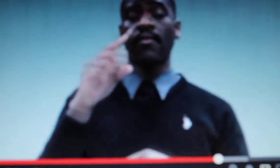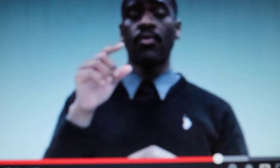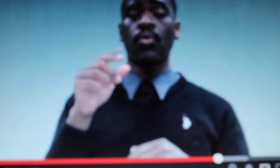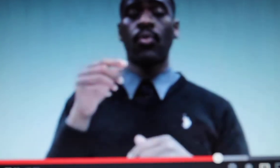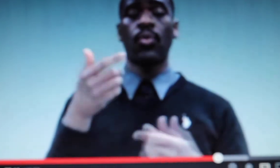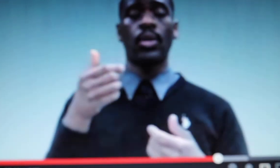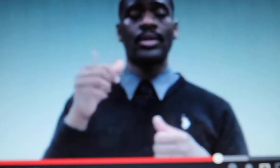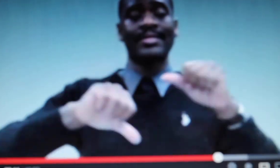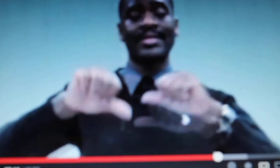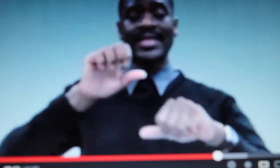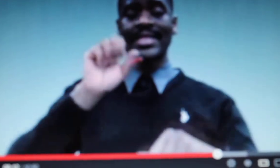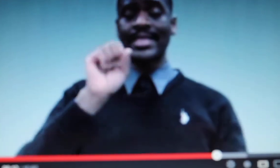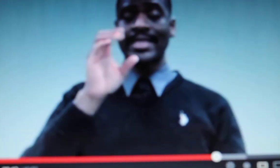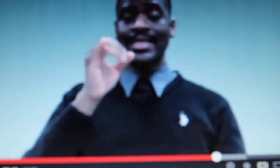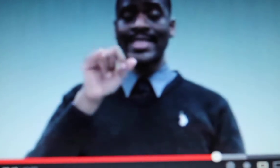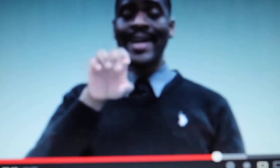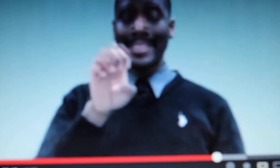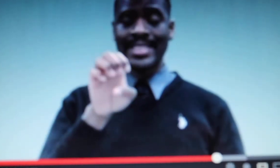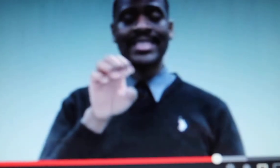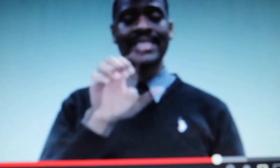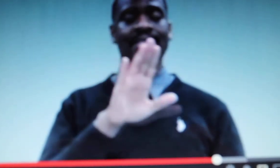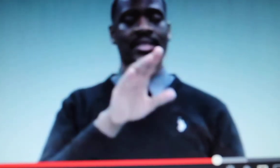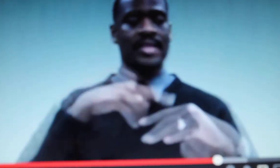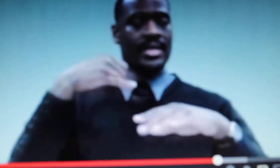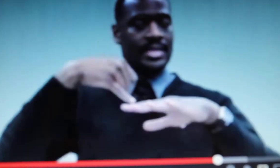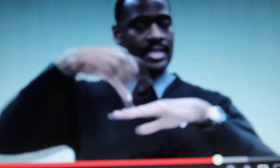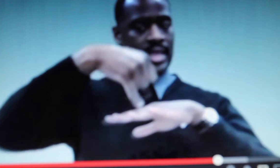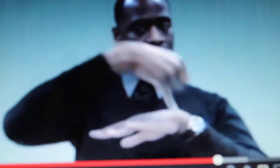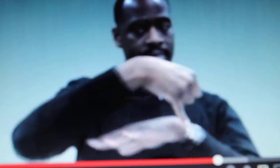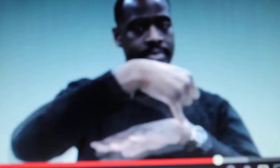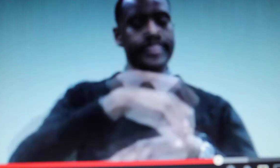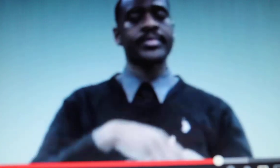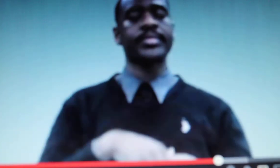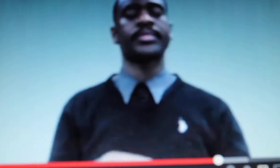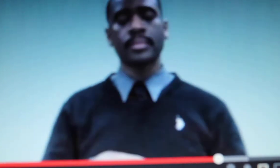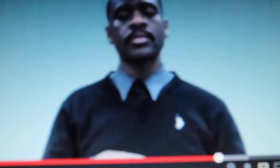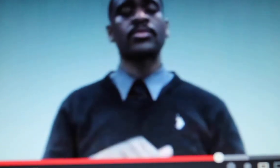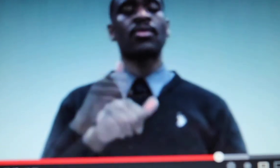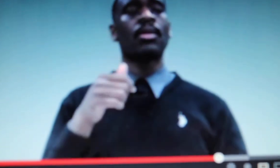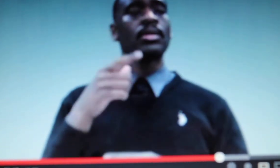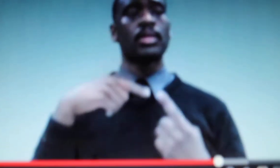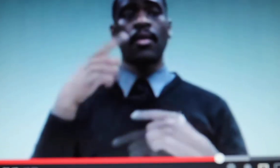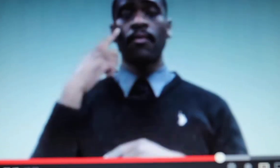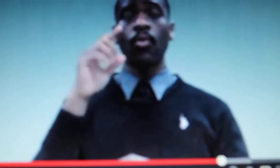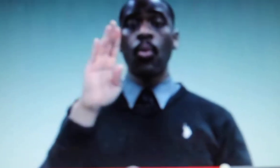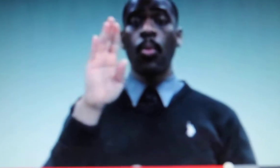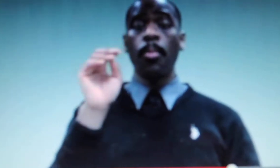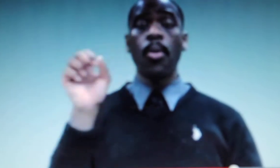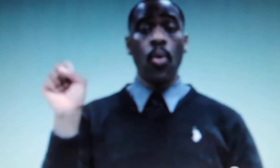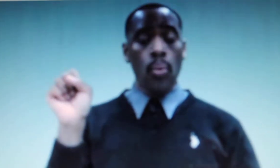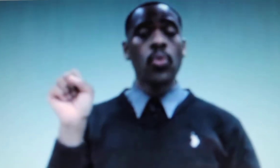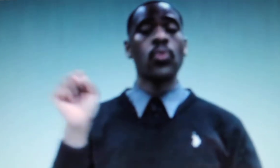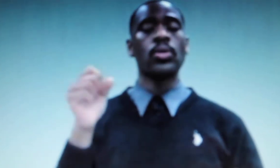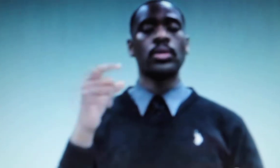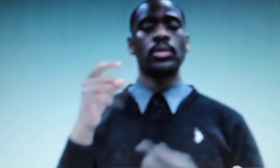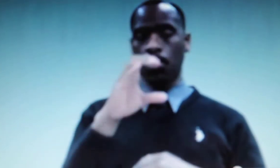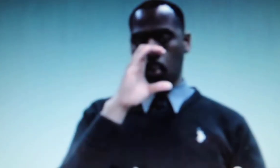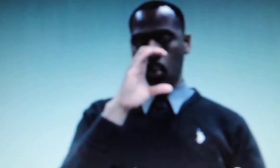We also analyzed the choices of vocabulary from both groups. For